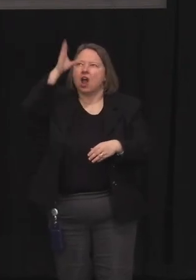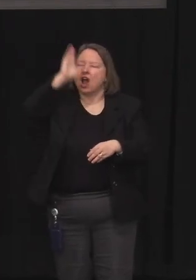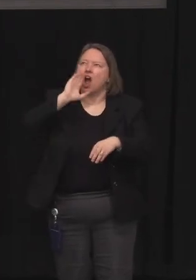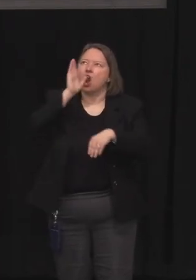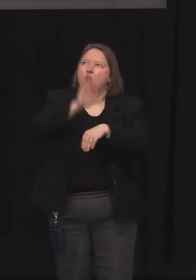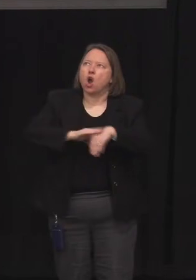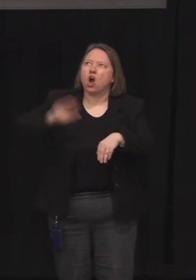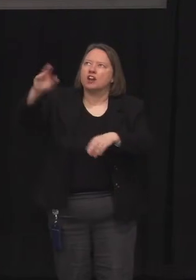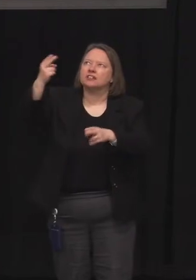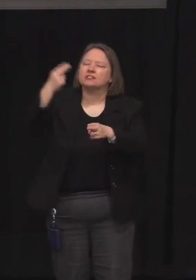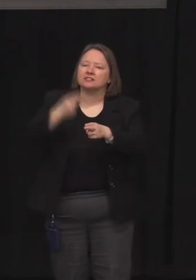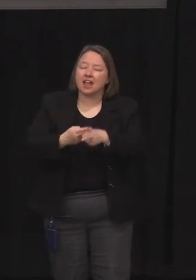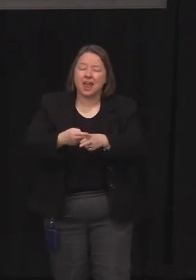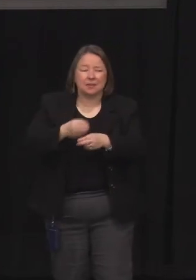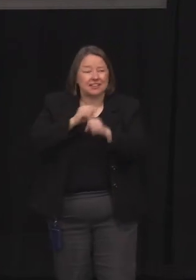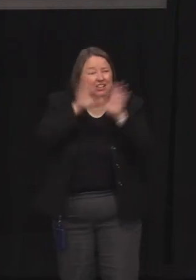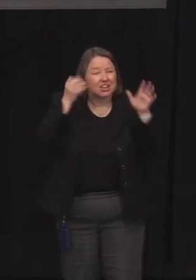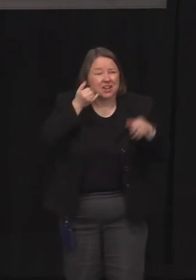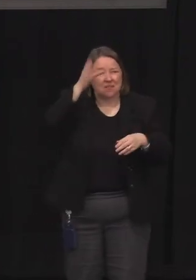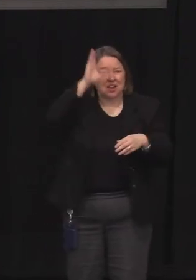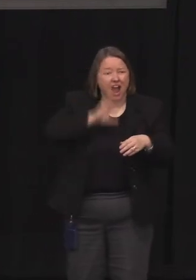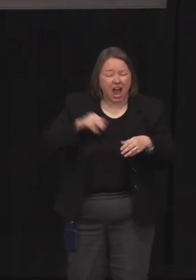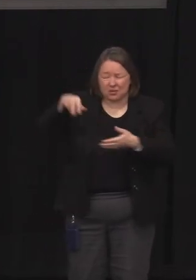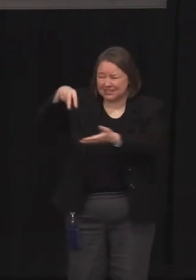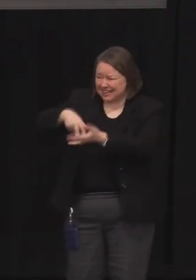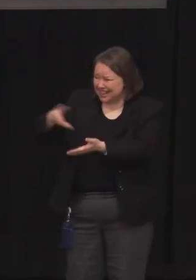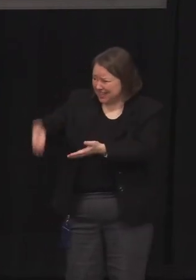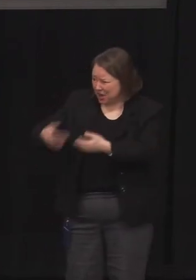as clearly as if God were standing in the